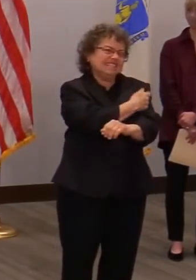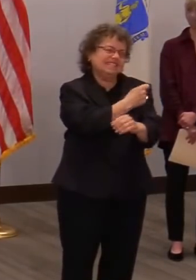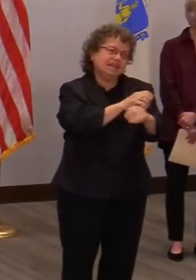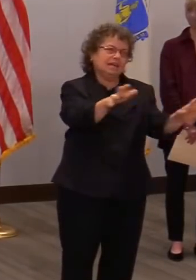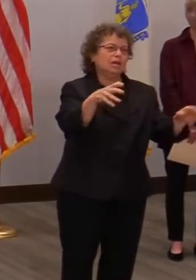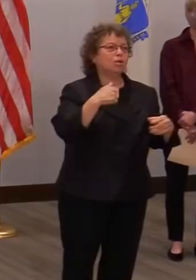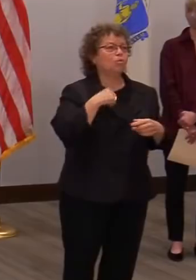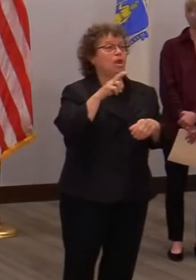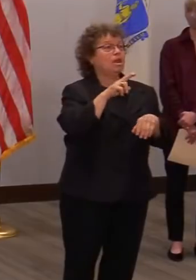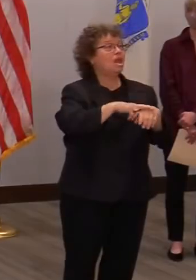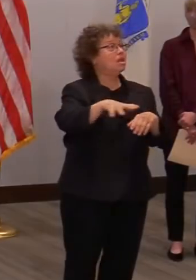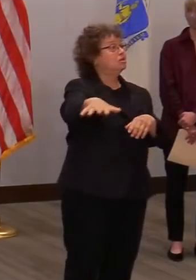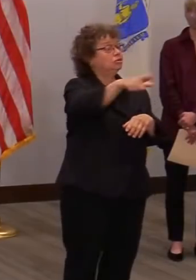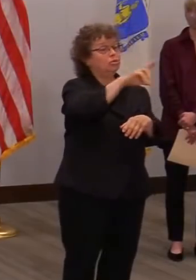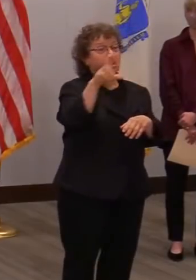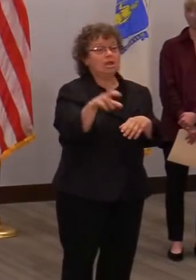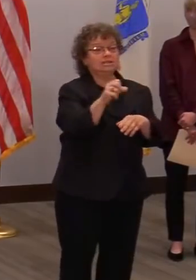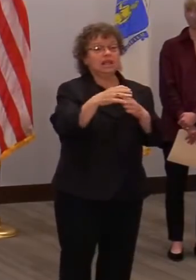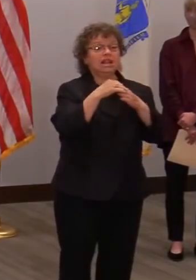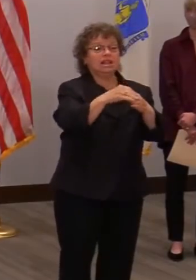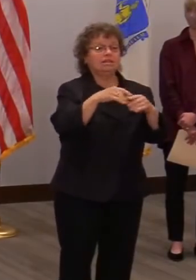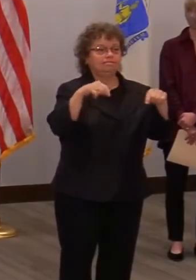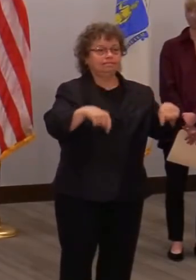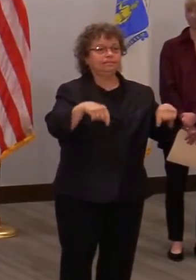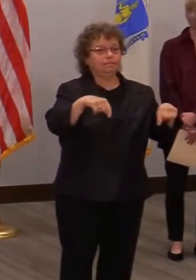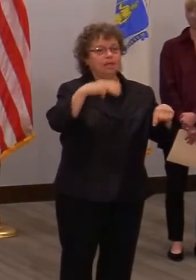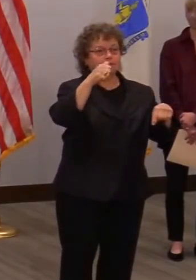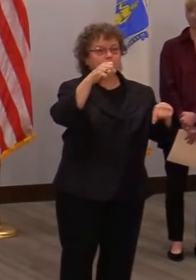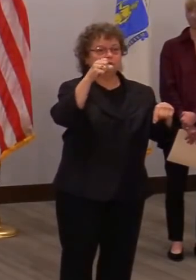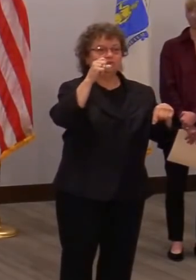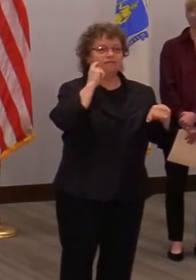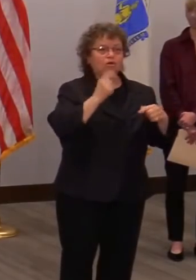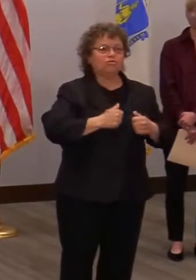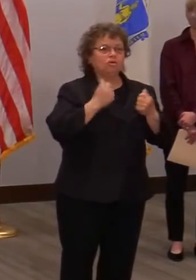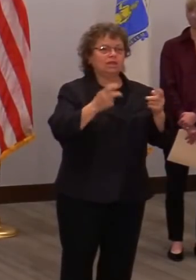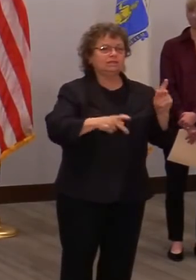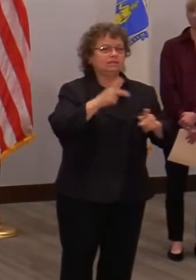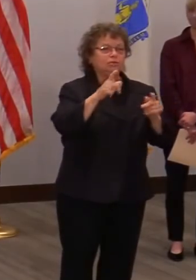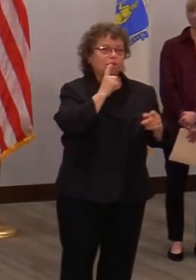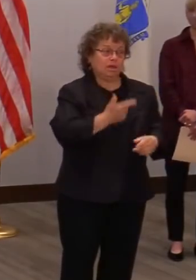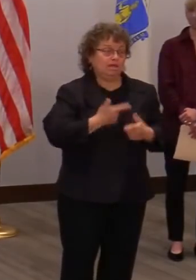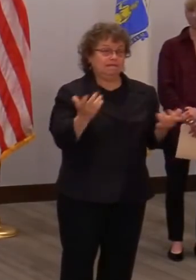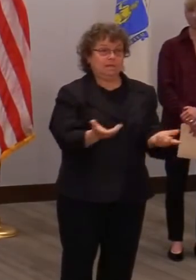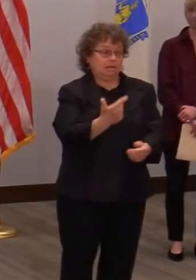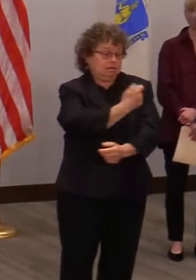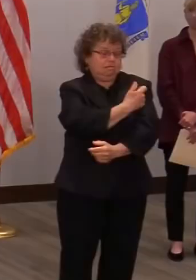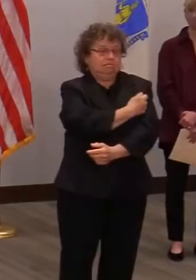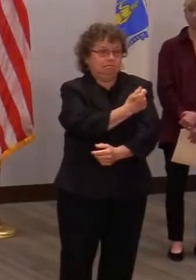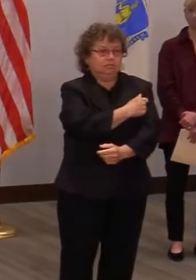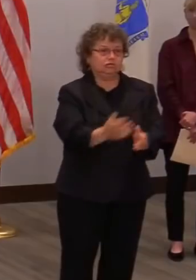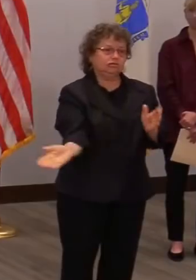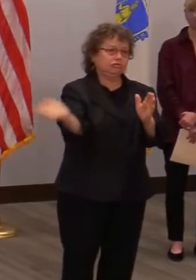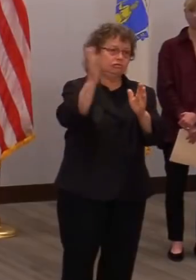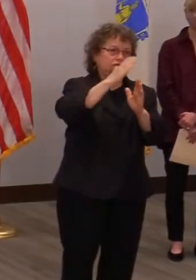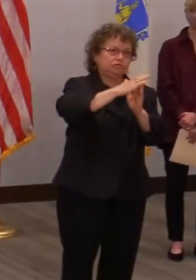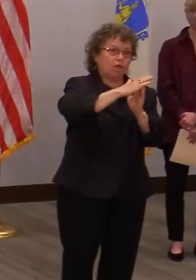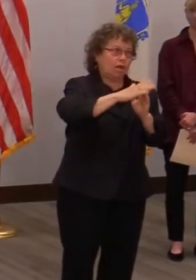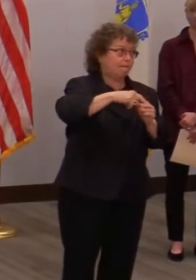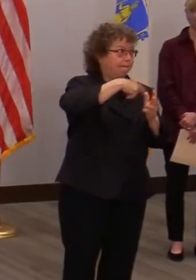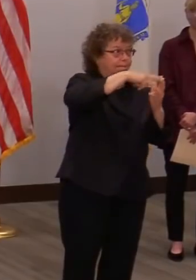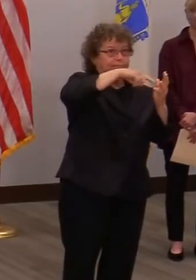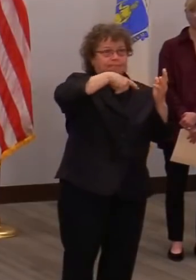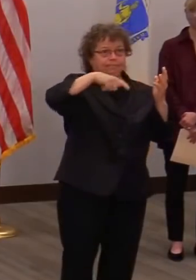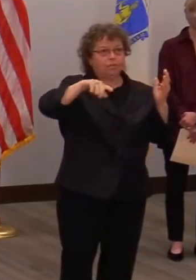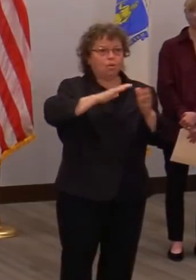respect to getting our residents vaccinated. We have been and continue to be the top state among the 24 states with over 5 million